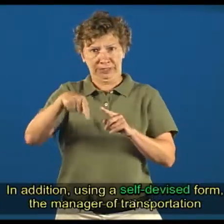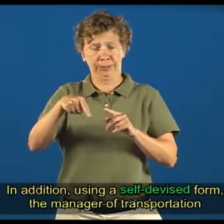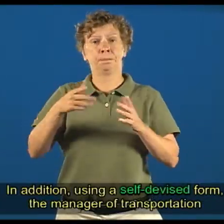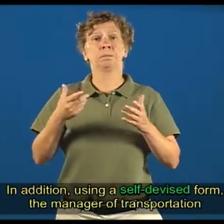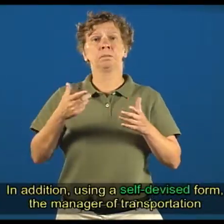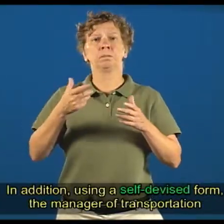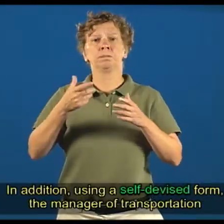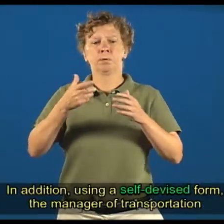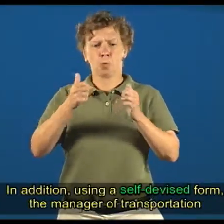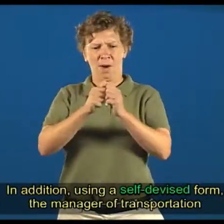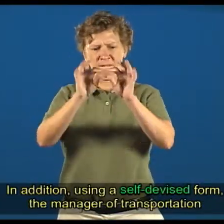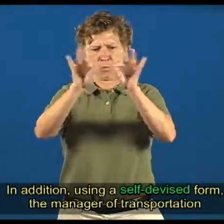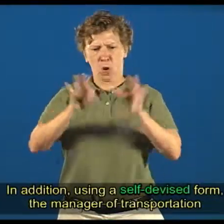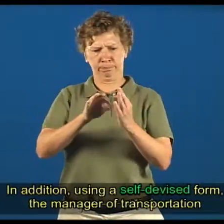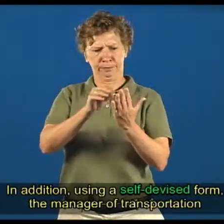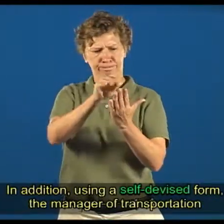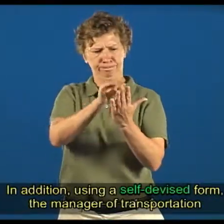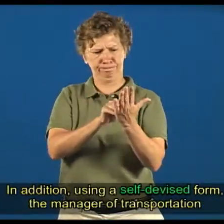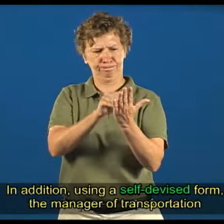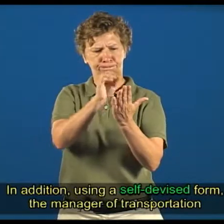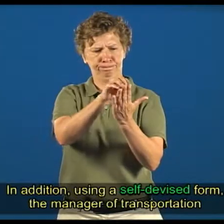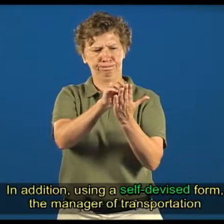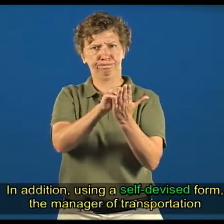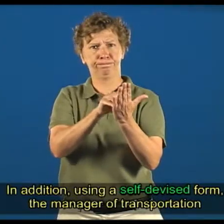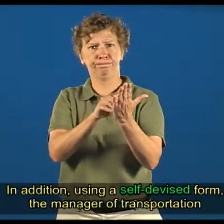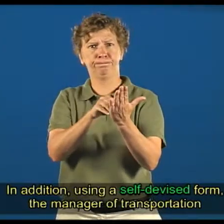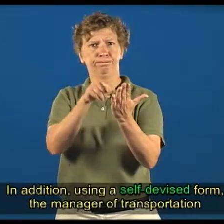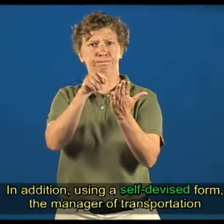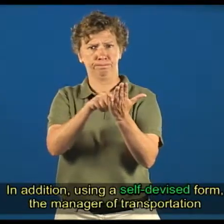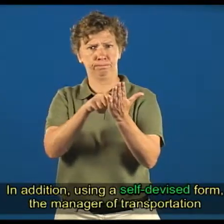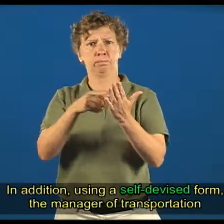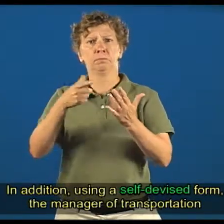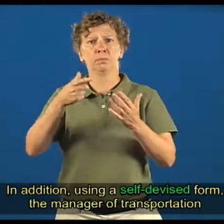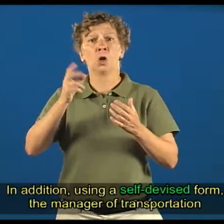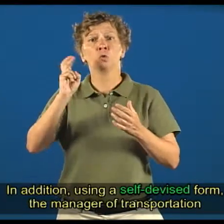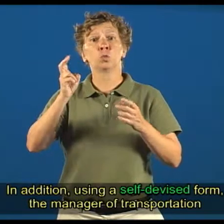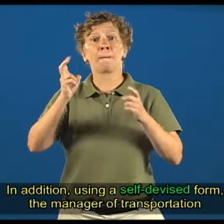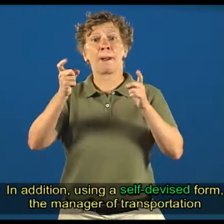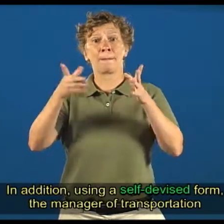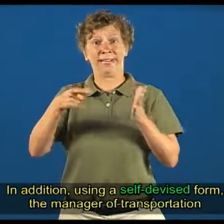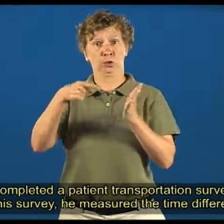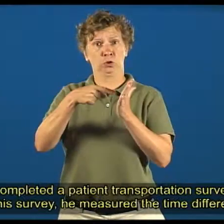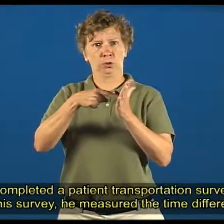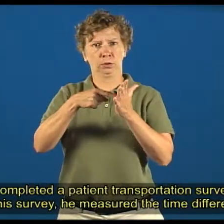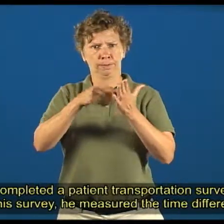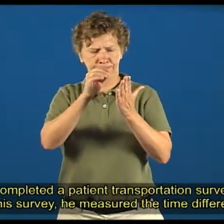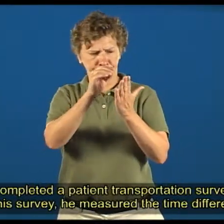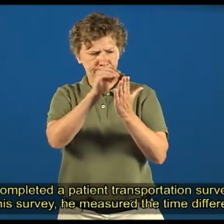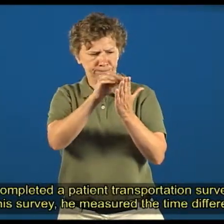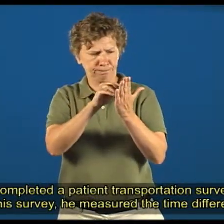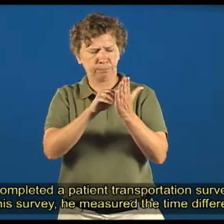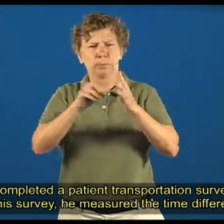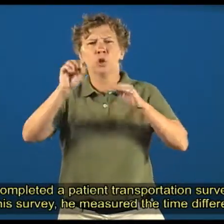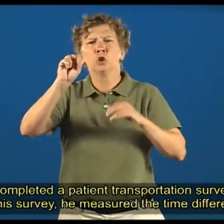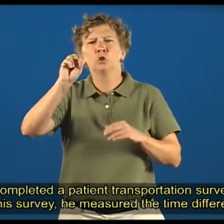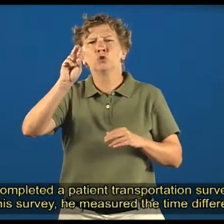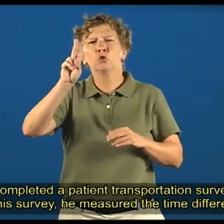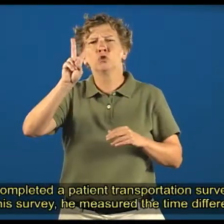In addition, using a self-devised form, the manager of transportation completed a patient transportation